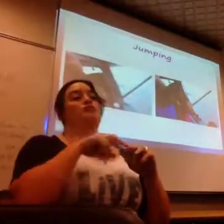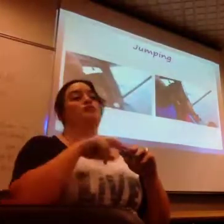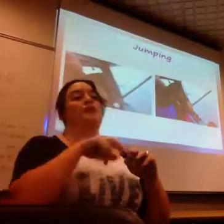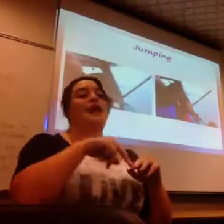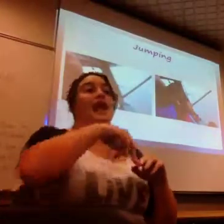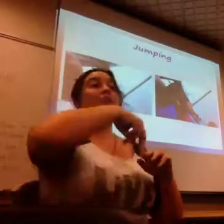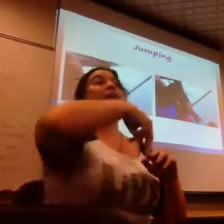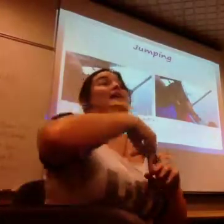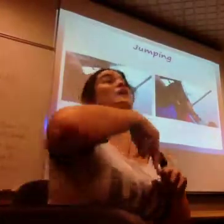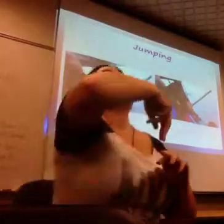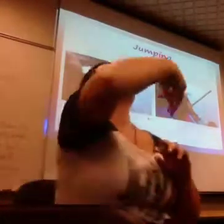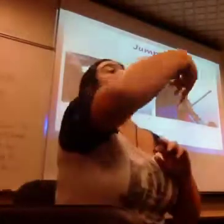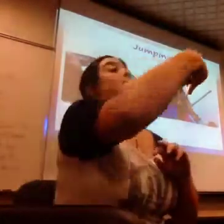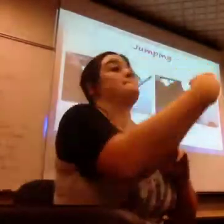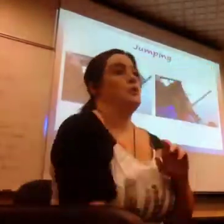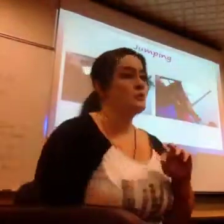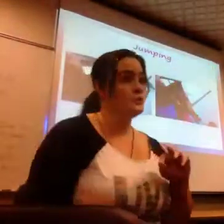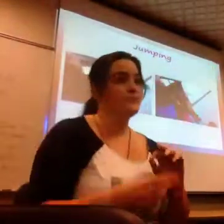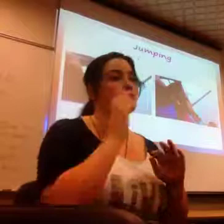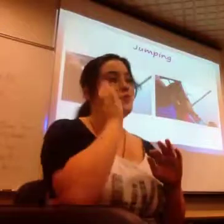when you go out of the plane. And